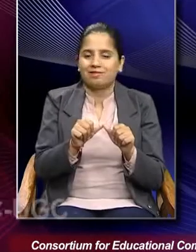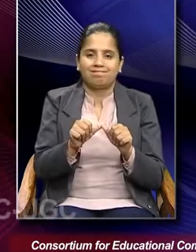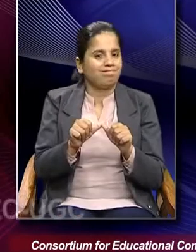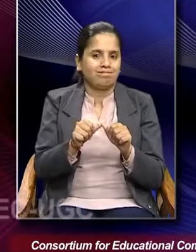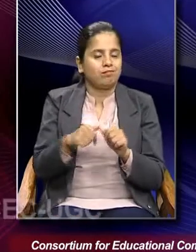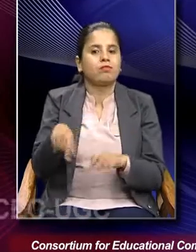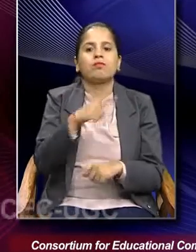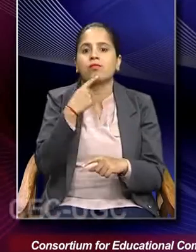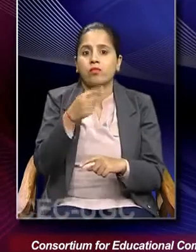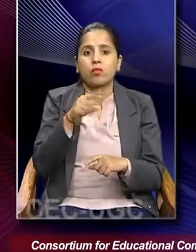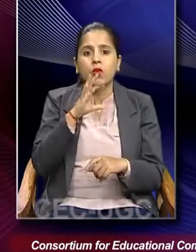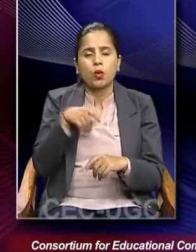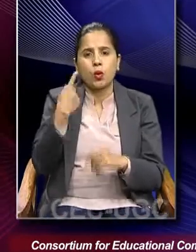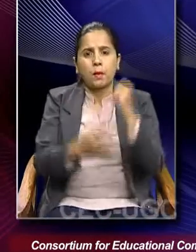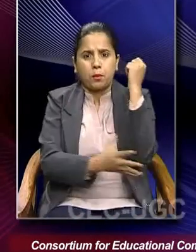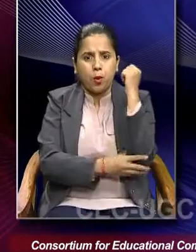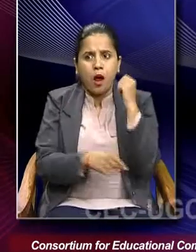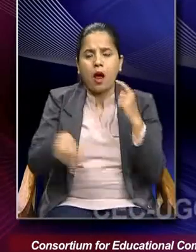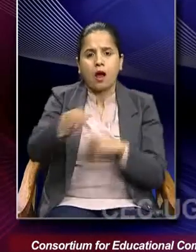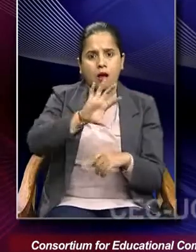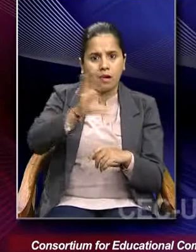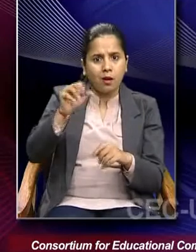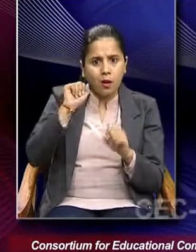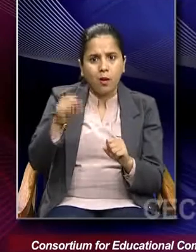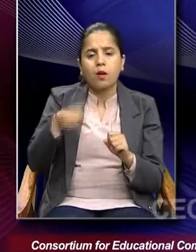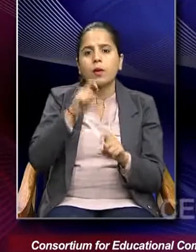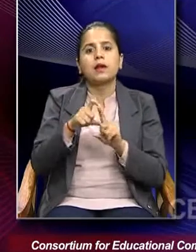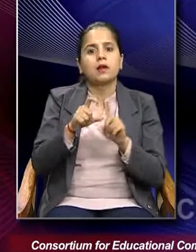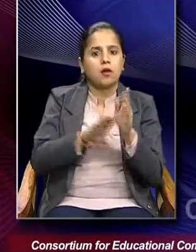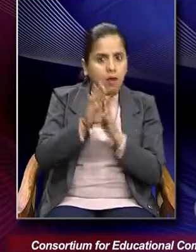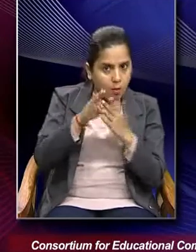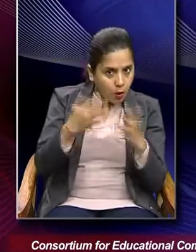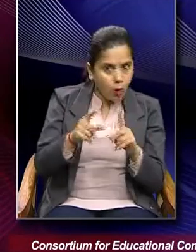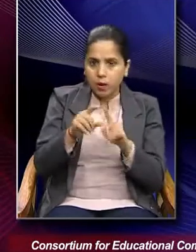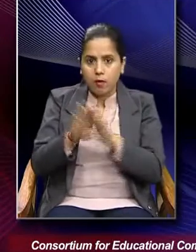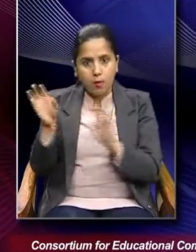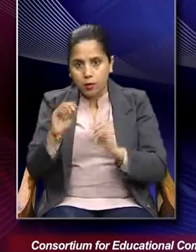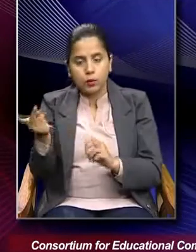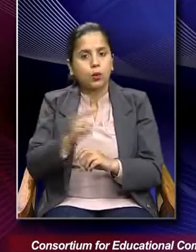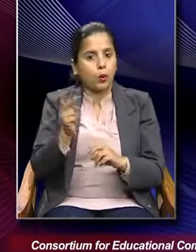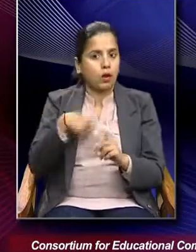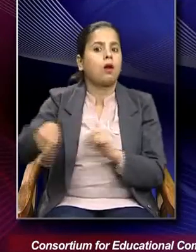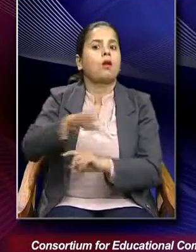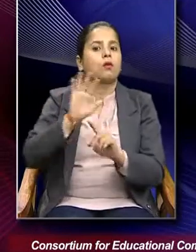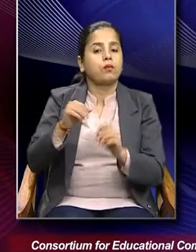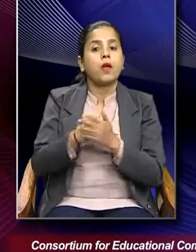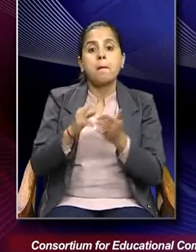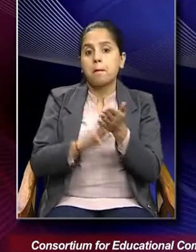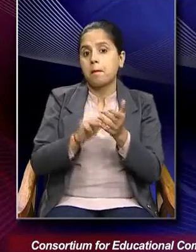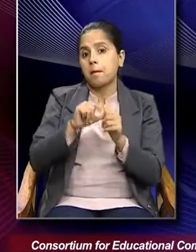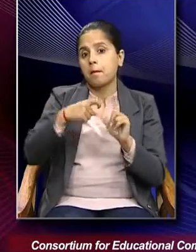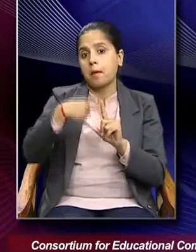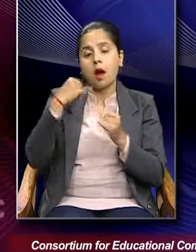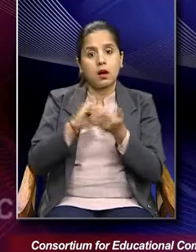the poorer conditions of developing and underdeveloping countries. Marxist theorists viewed